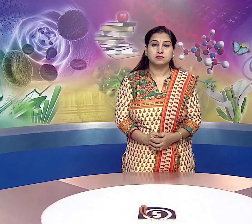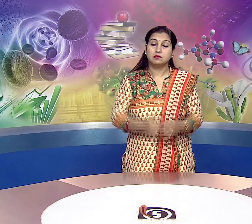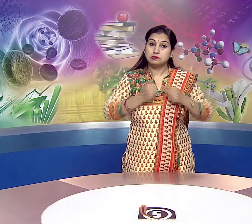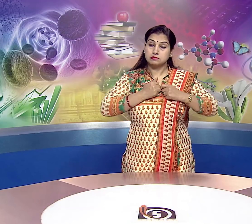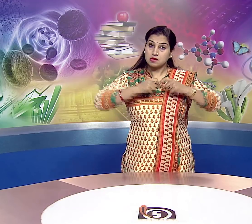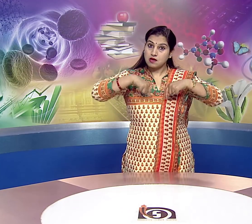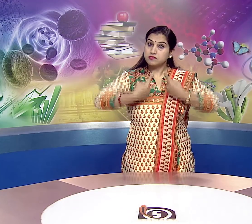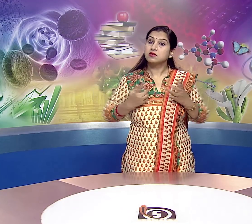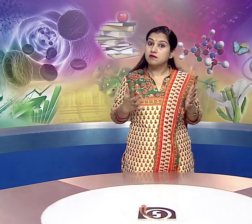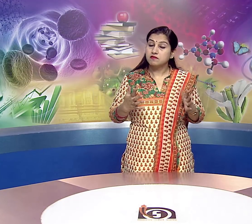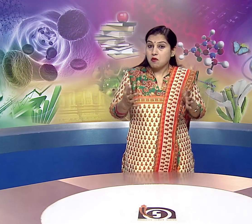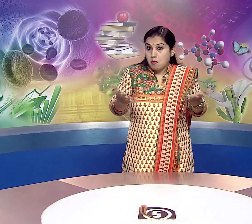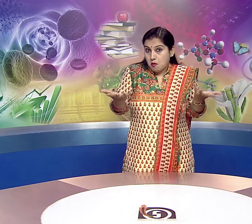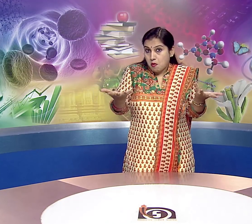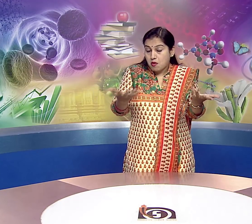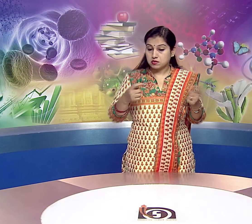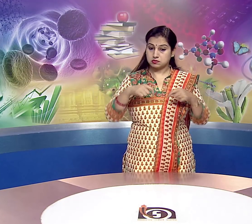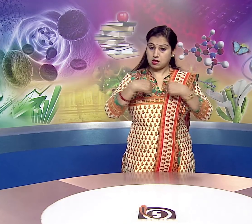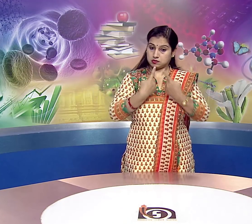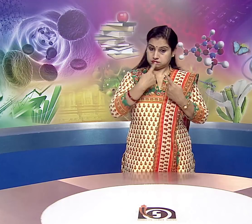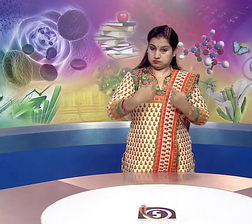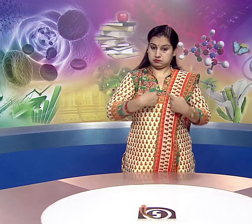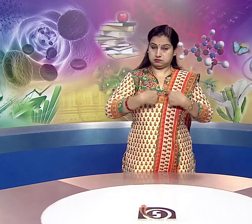ourselves or telling ourselves.